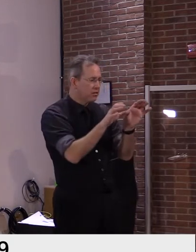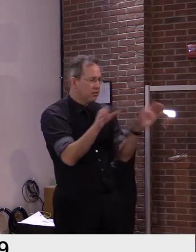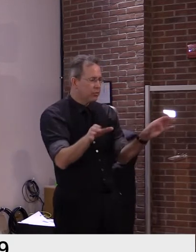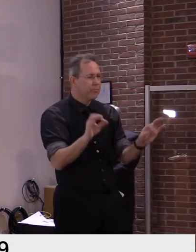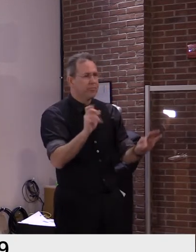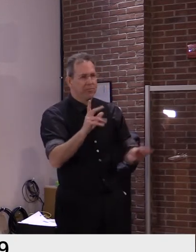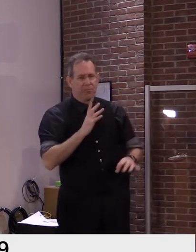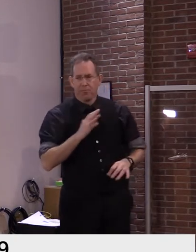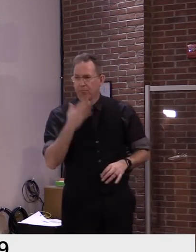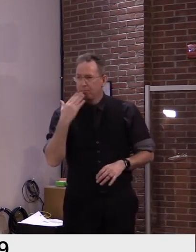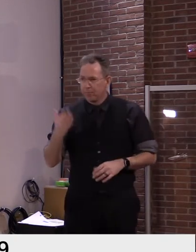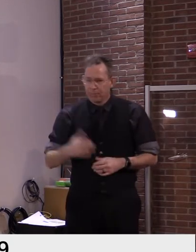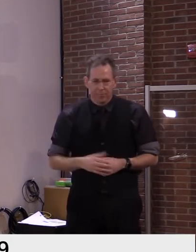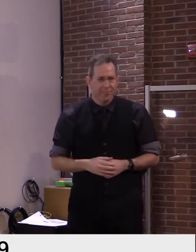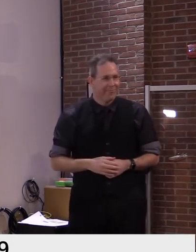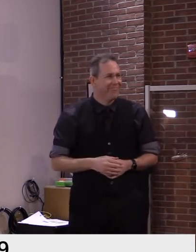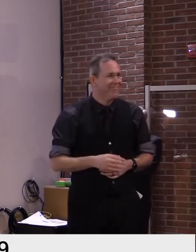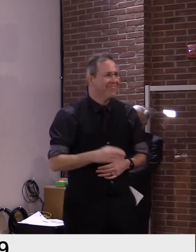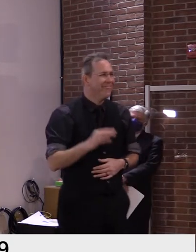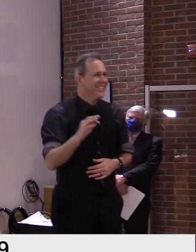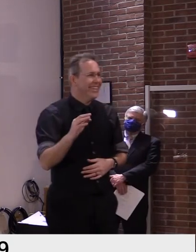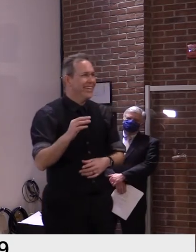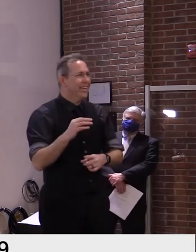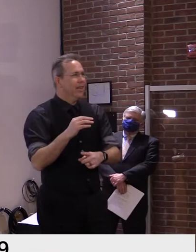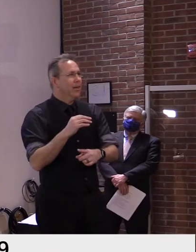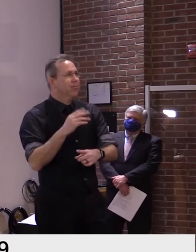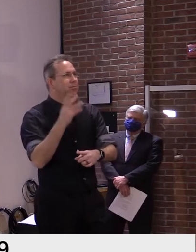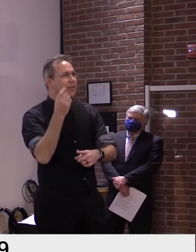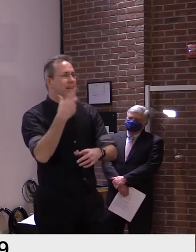Greg, the county courier. Clear as mud, right?